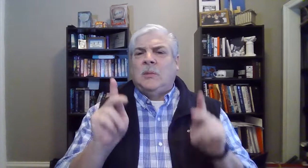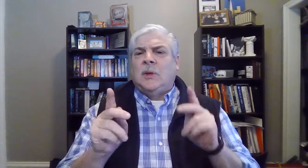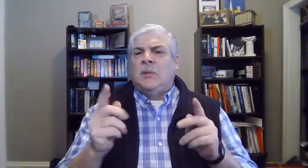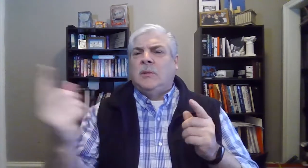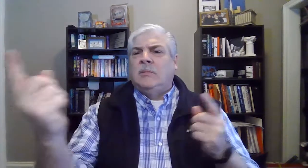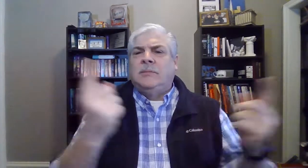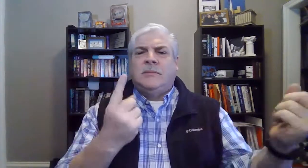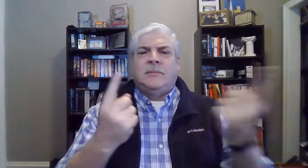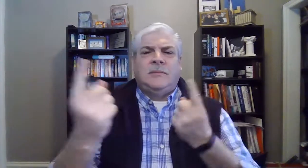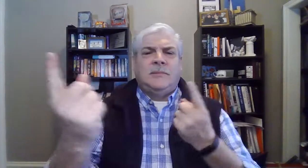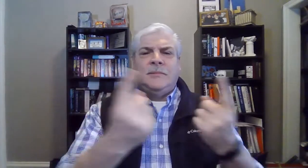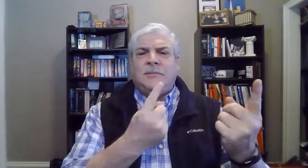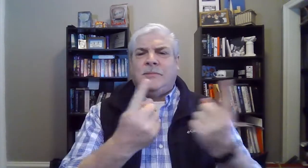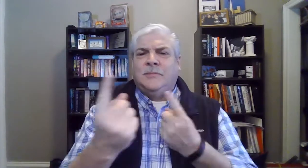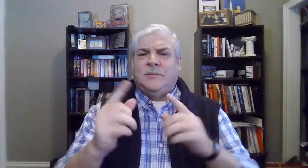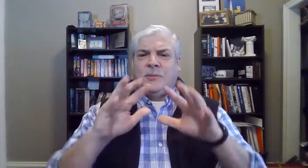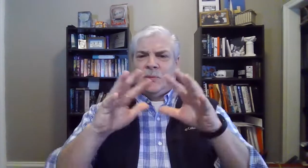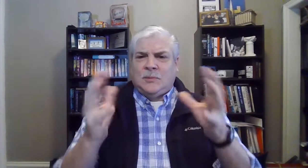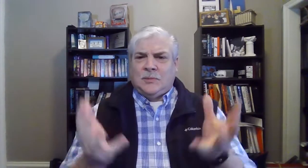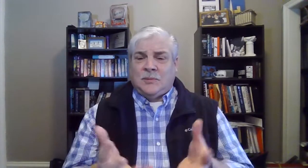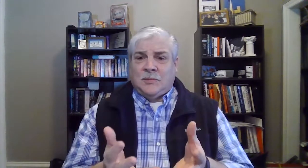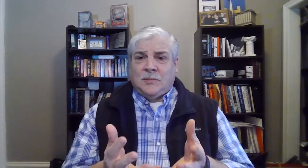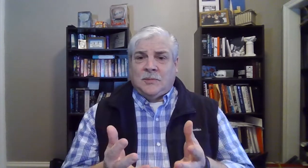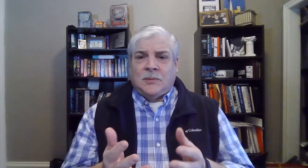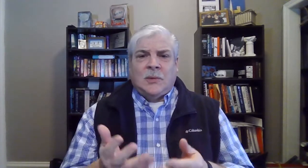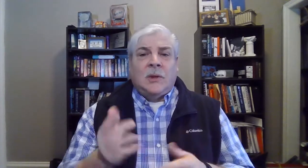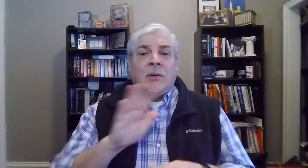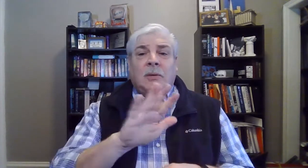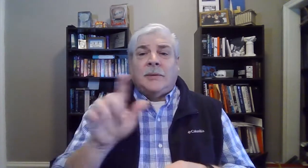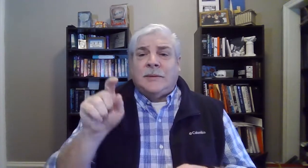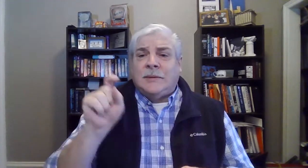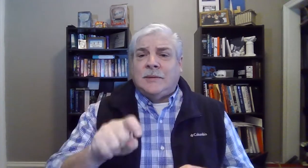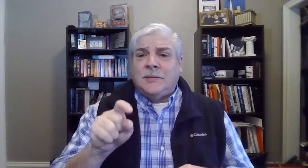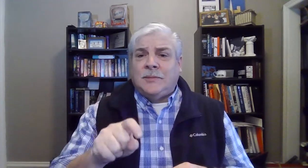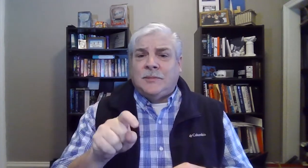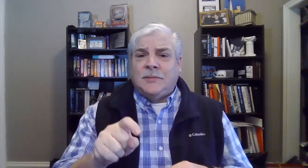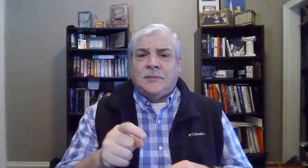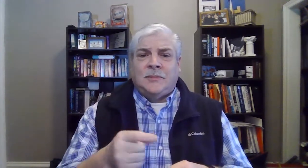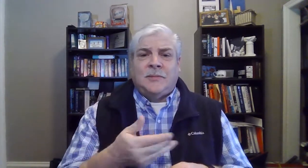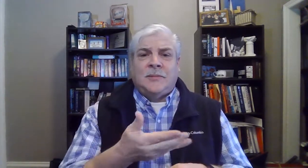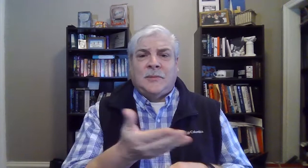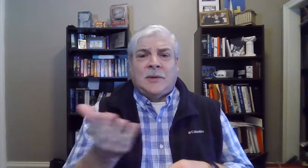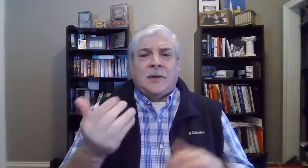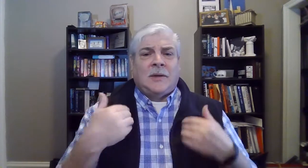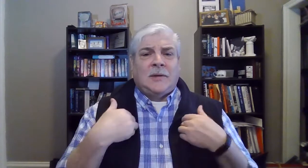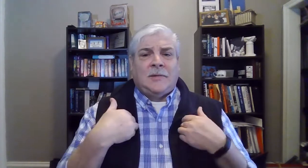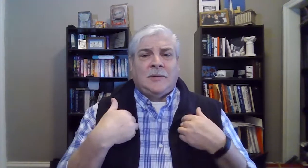Whatever walks of life that people come from around the world, their needs,